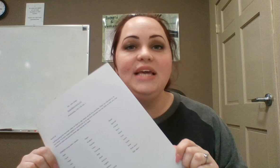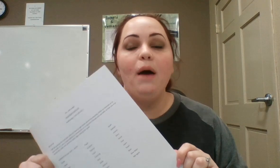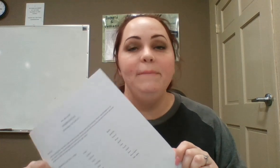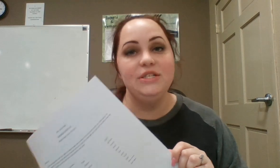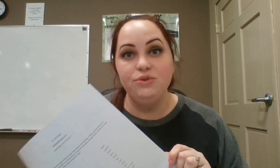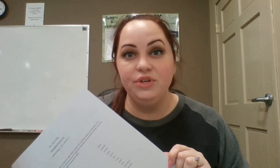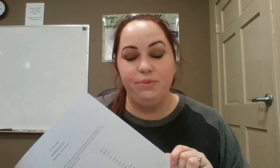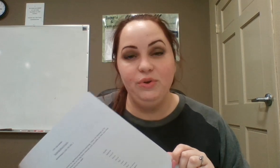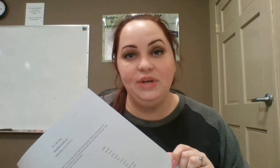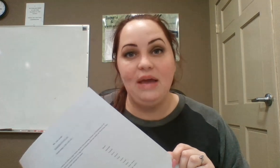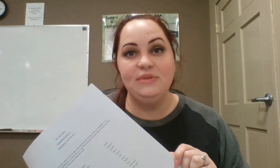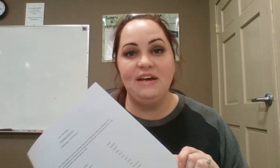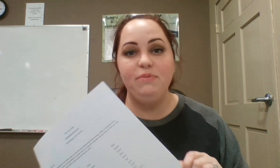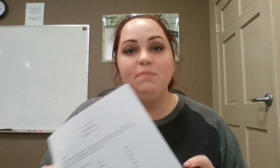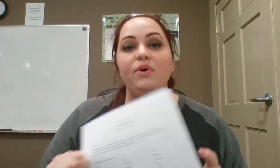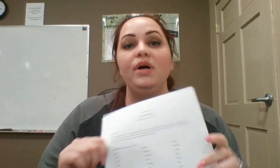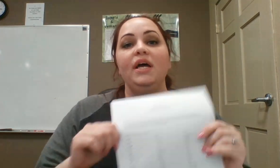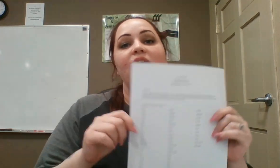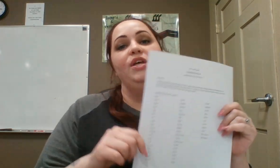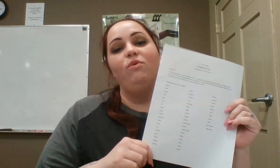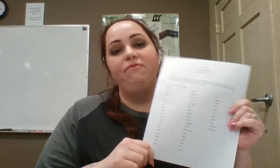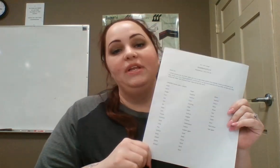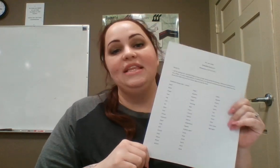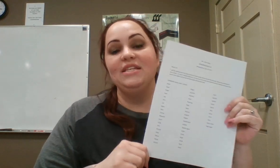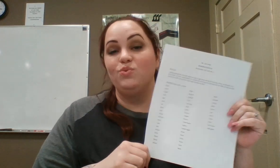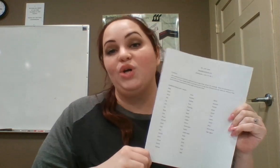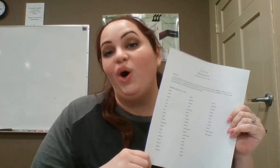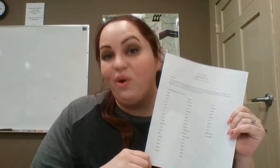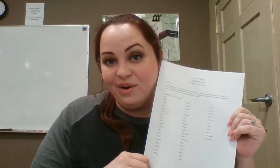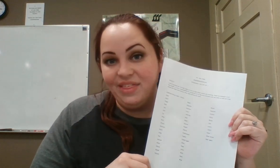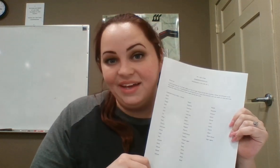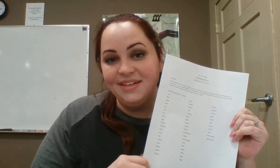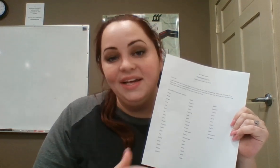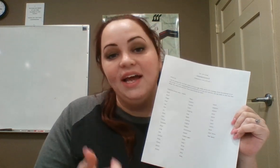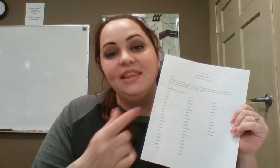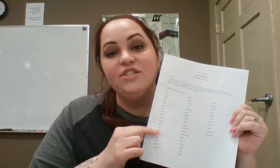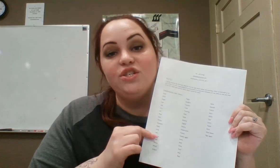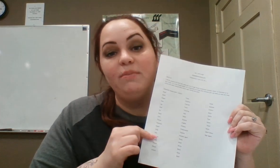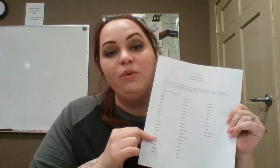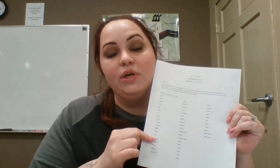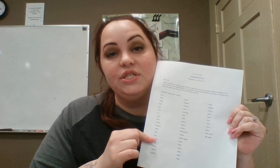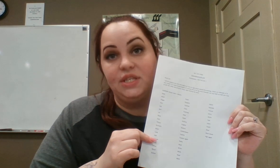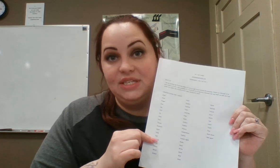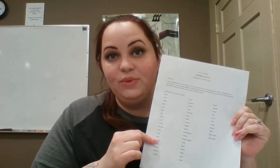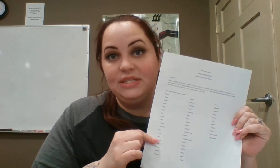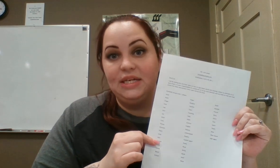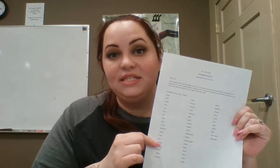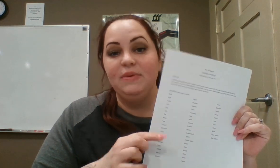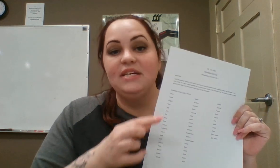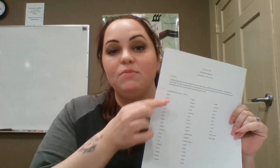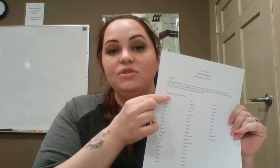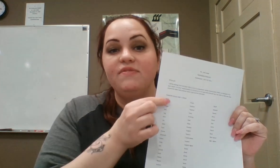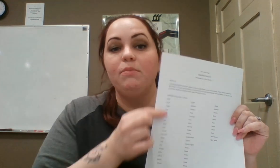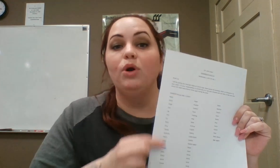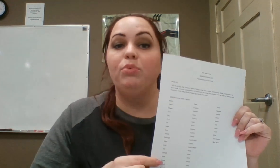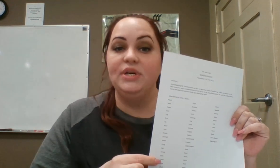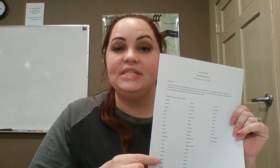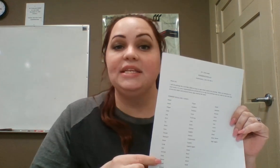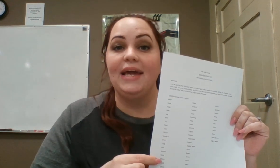how much you can communicate with deaf people, you will feel like this was all worth it. There's so many words on this week's list because most of them are pointing, like I